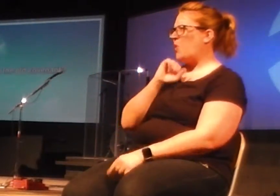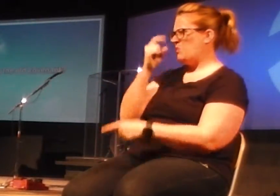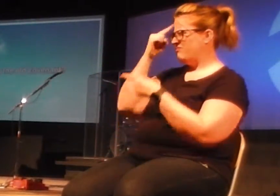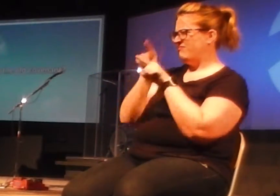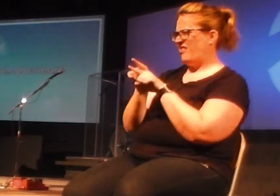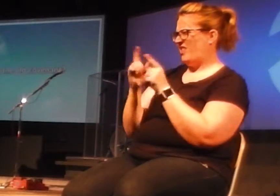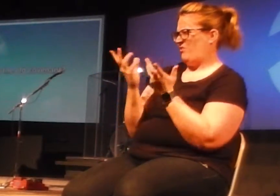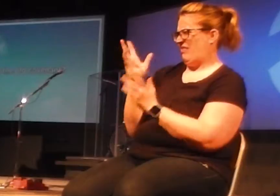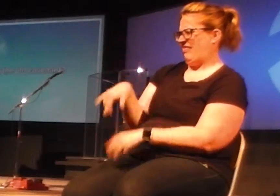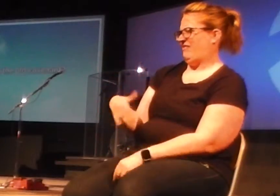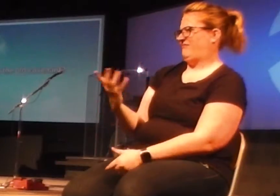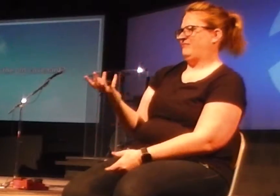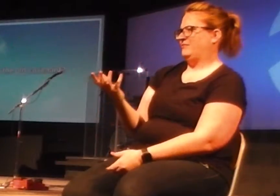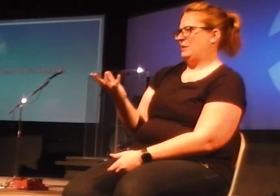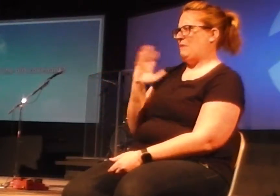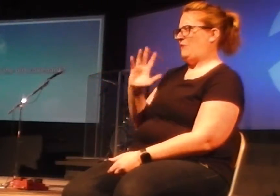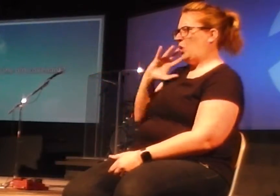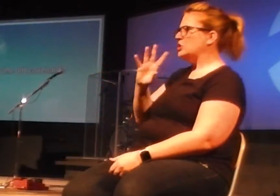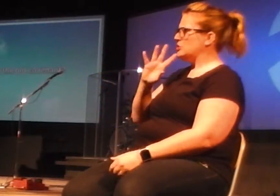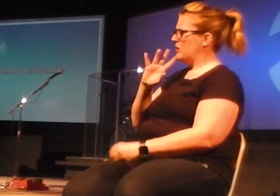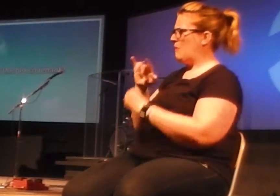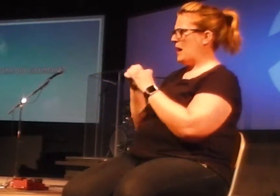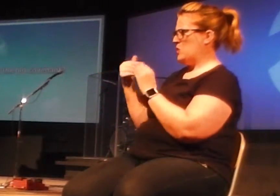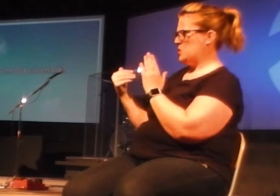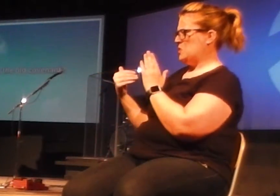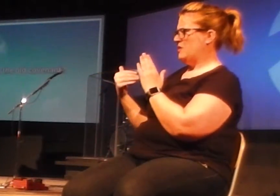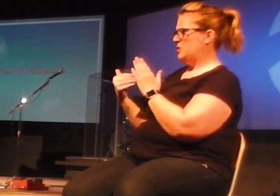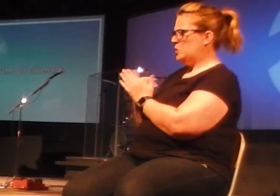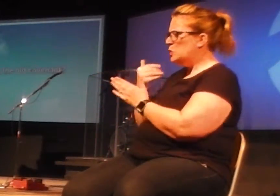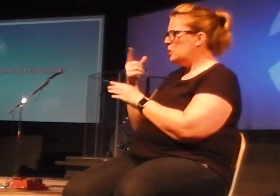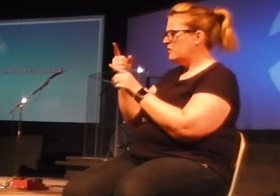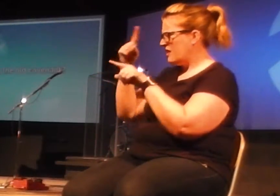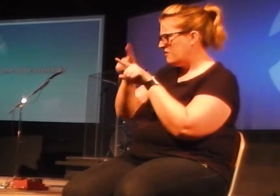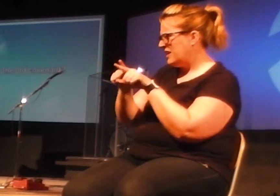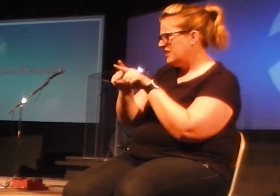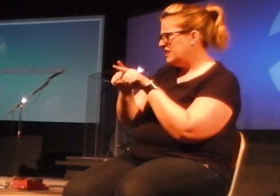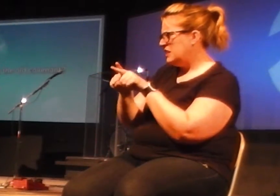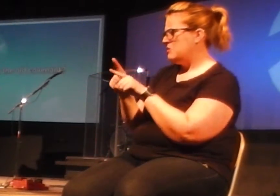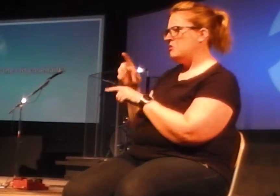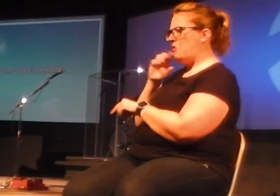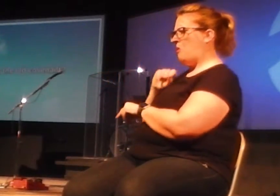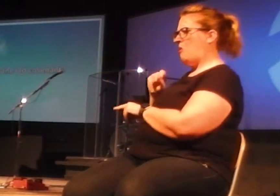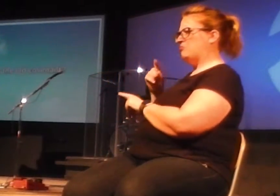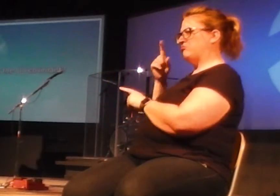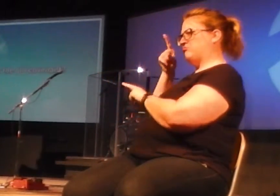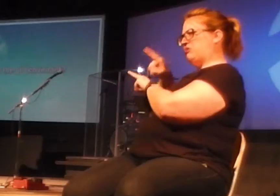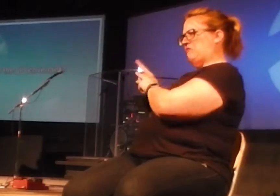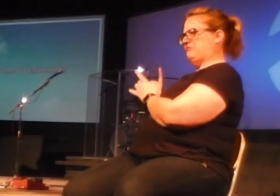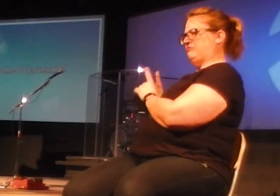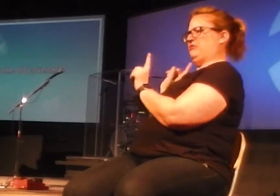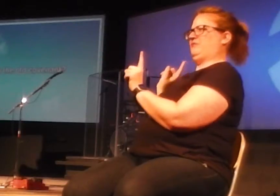What's he talking about when he says, there's a new covenant. It's not going to be like the old covenant. What are we talking about when he talks about the old covenant?